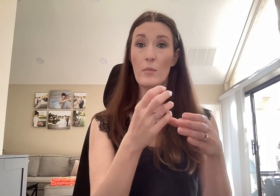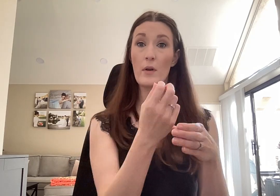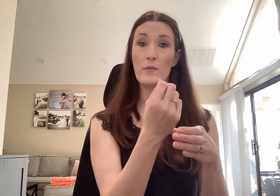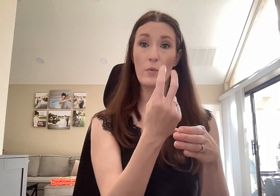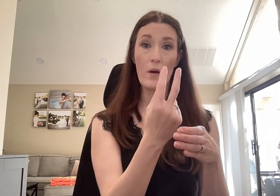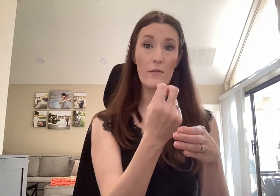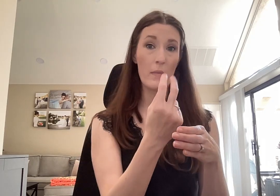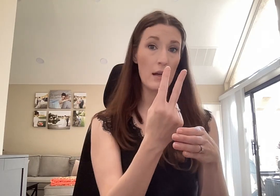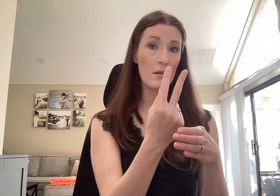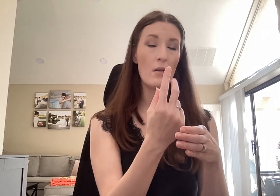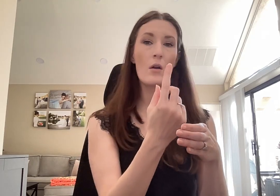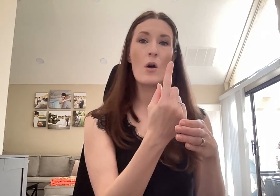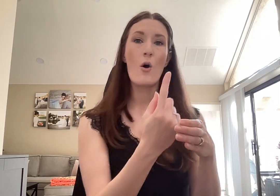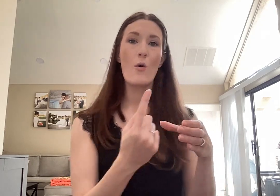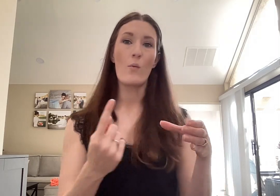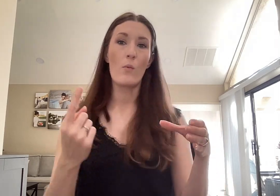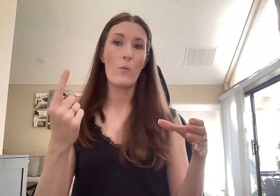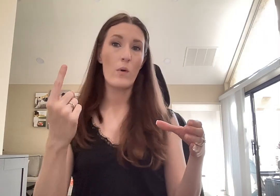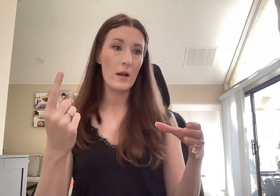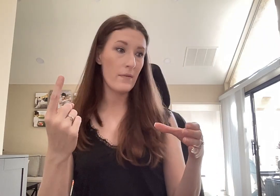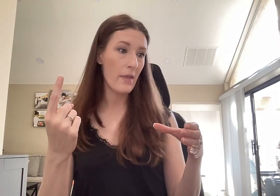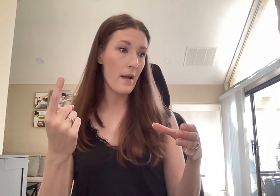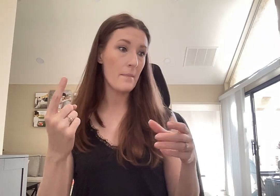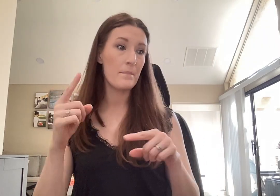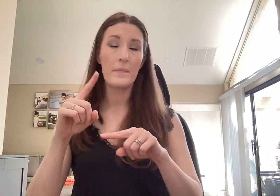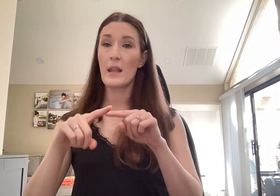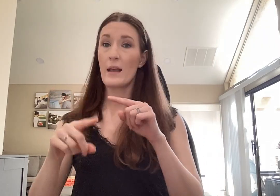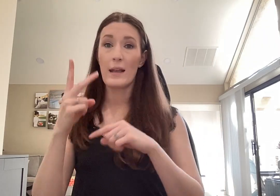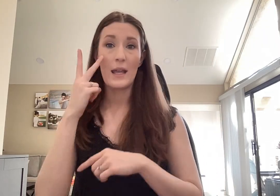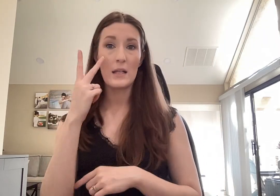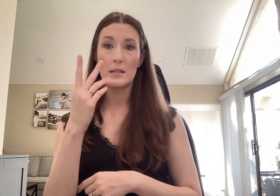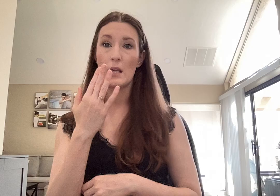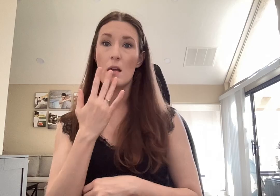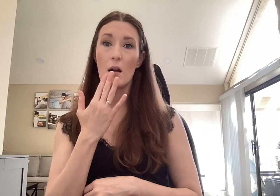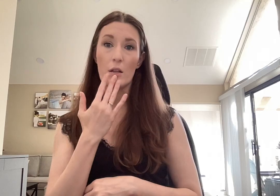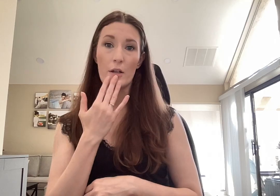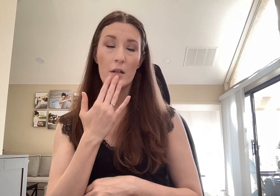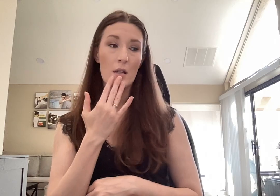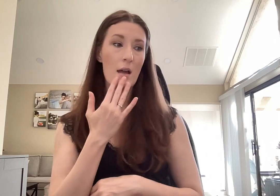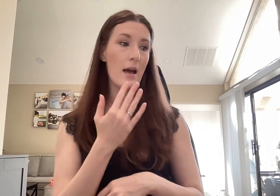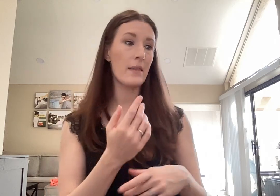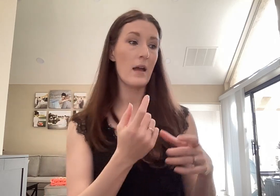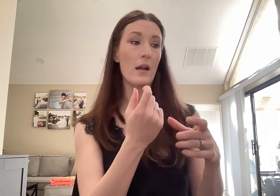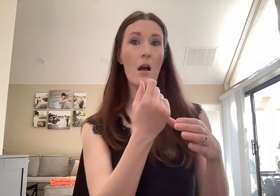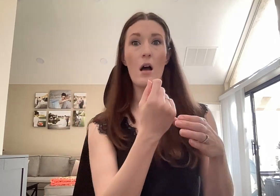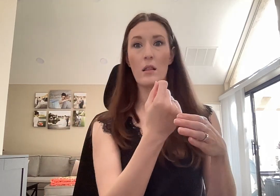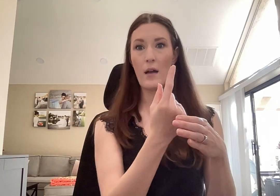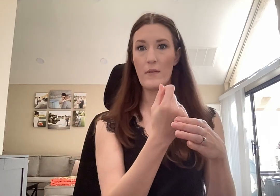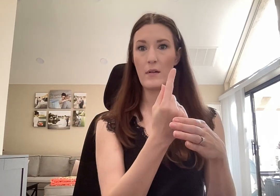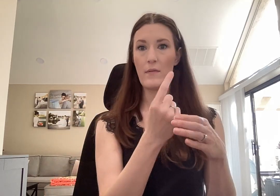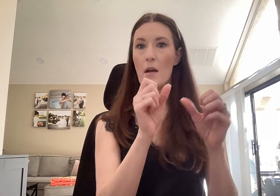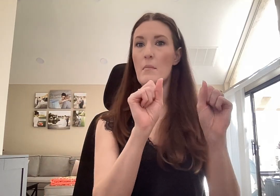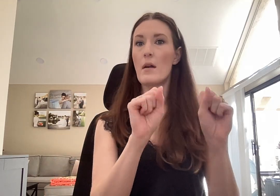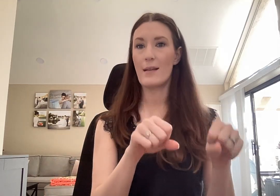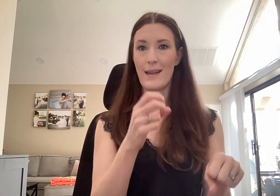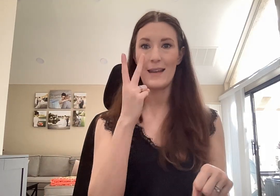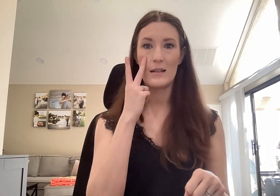of 12 men, one of them can't see color, and then 11 of them can